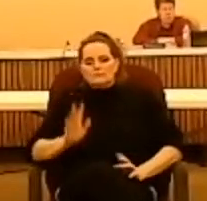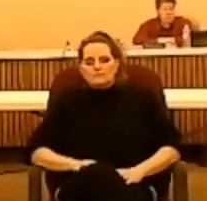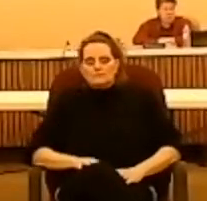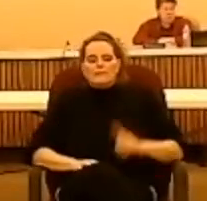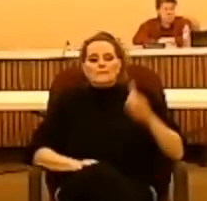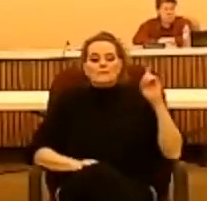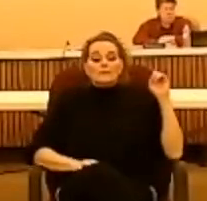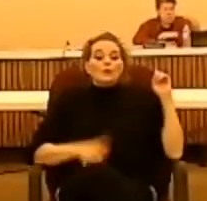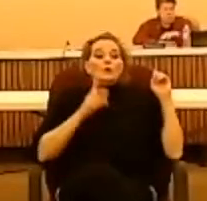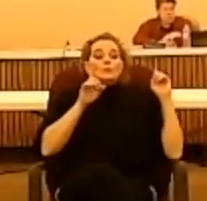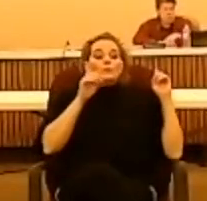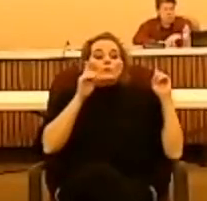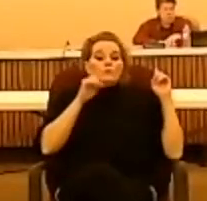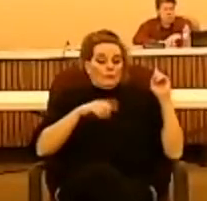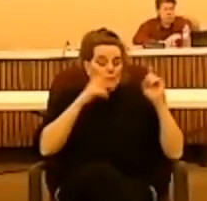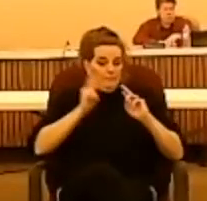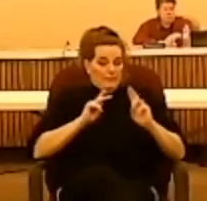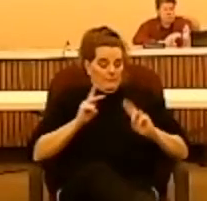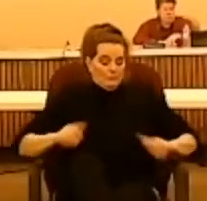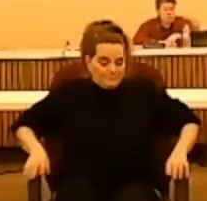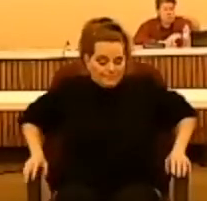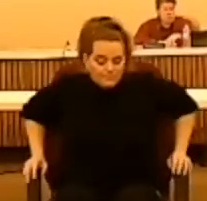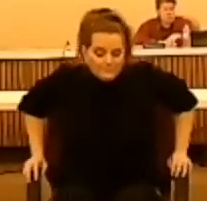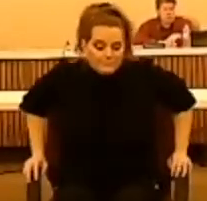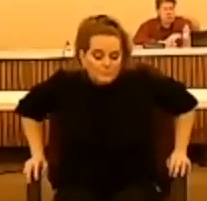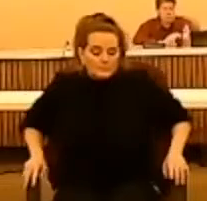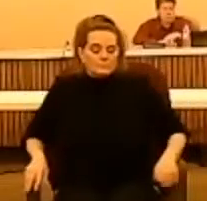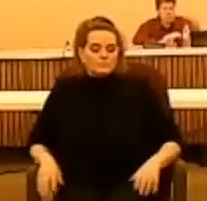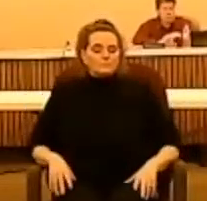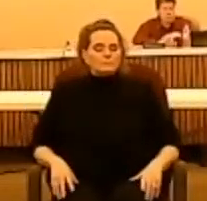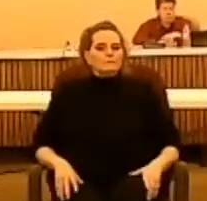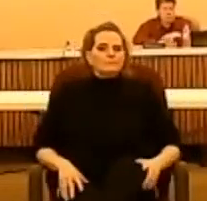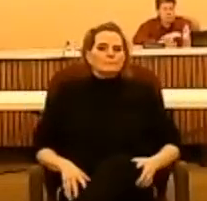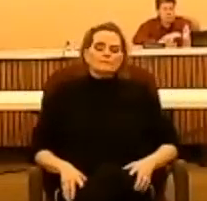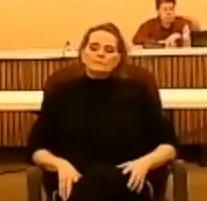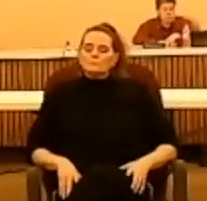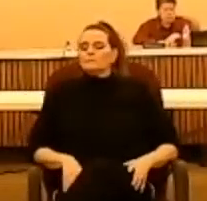So for those who don't remember the way we wrote the